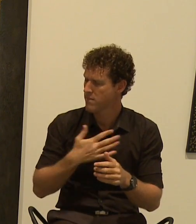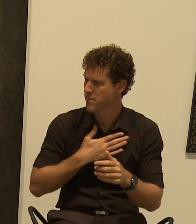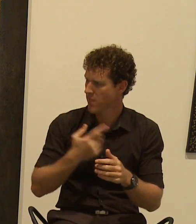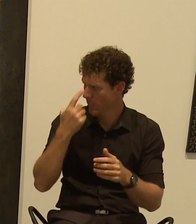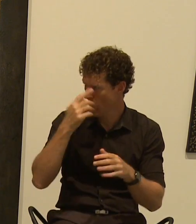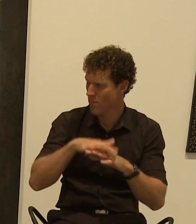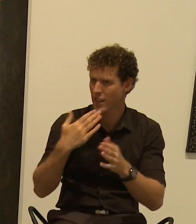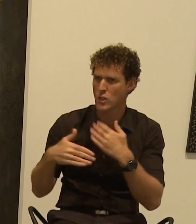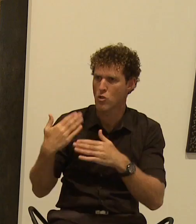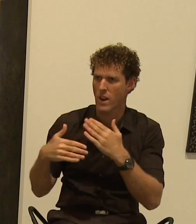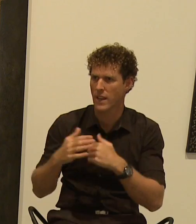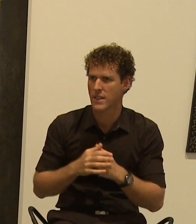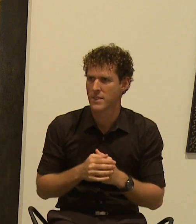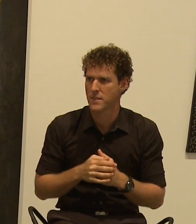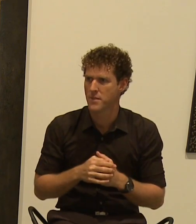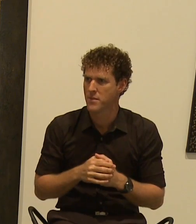Yeah.